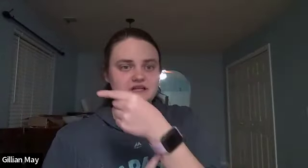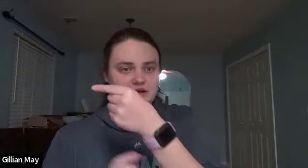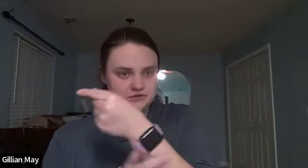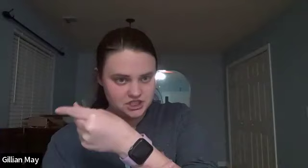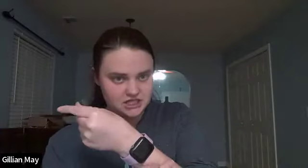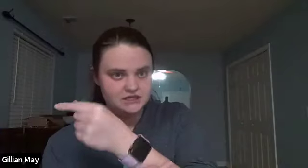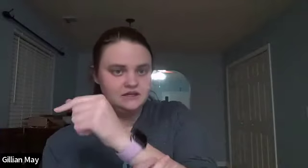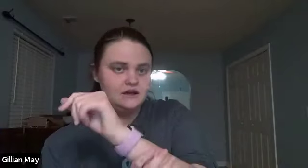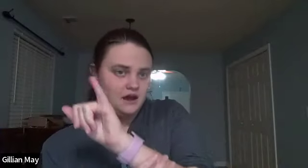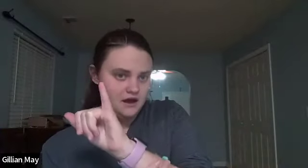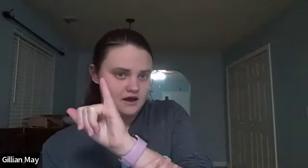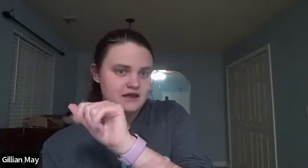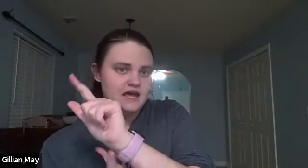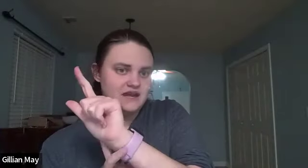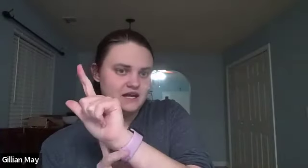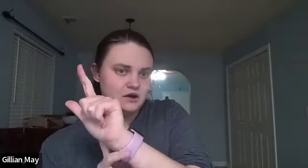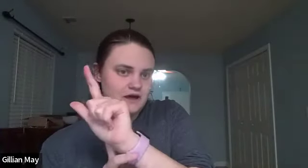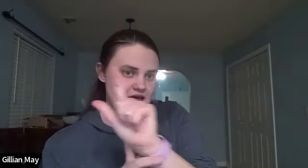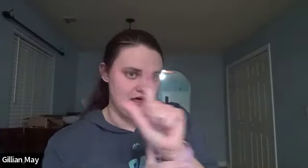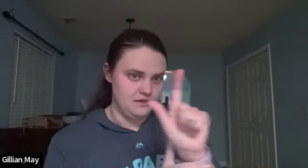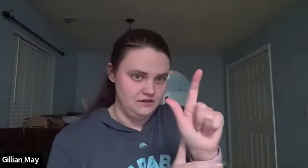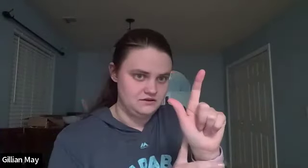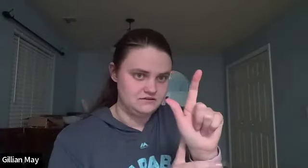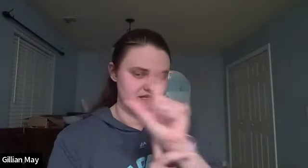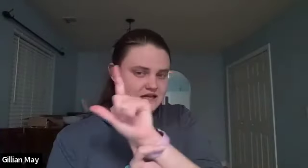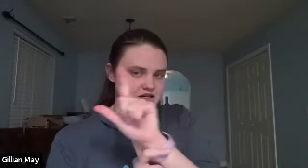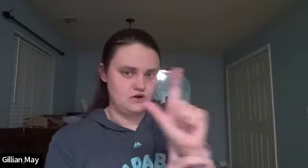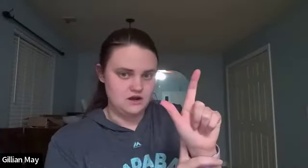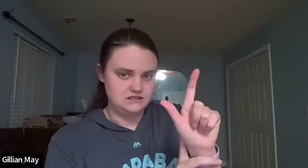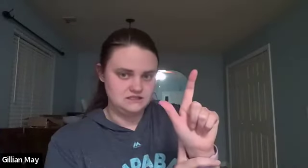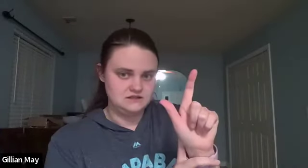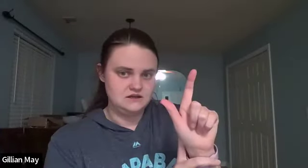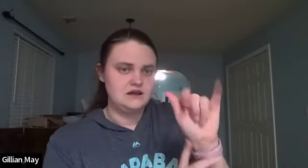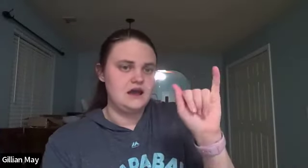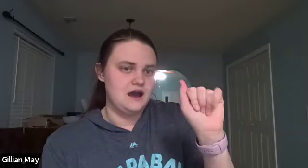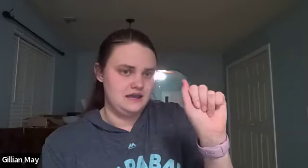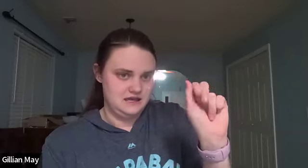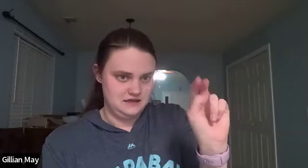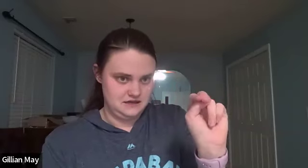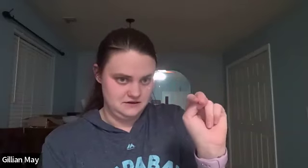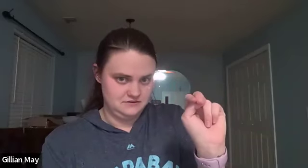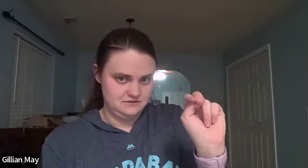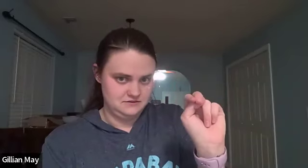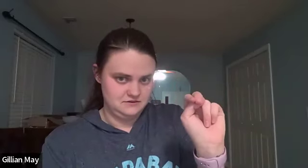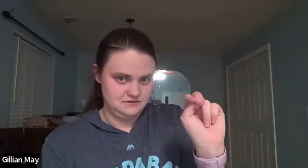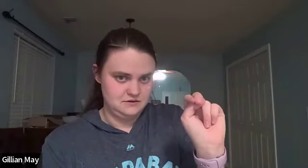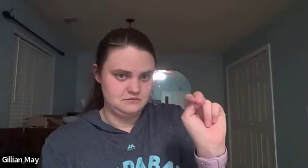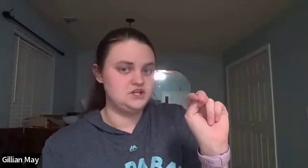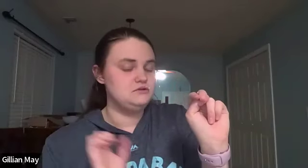go G-I, and then I go L, like I slide it across, I-A-N. But you